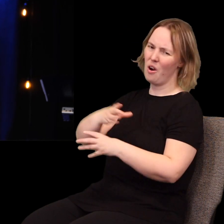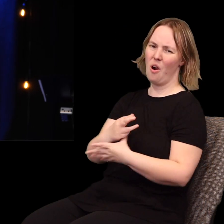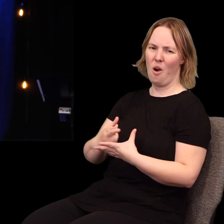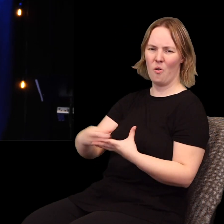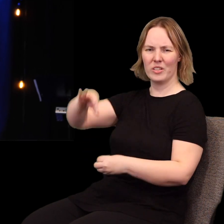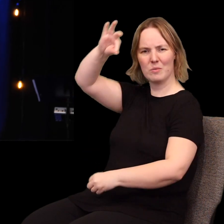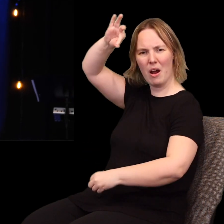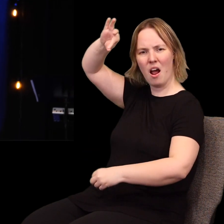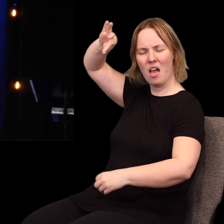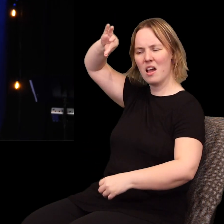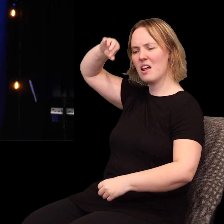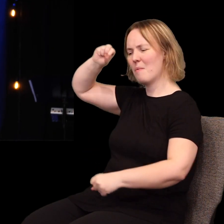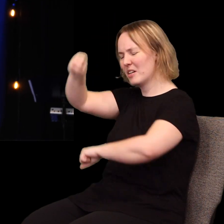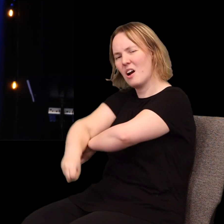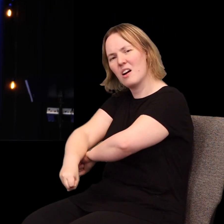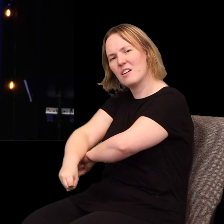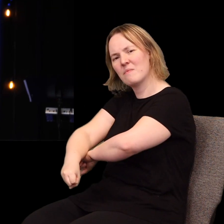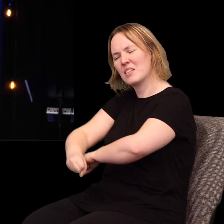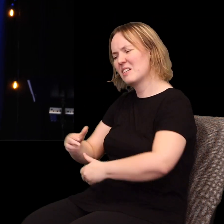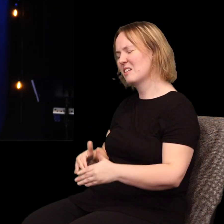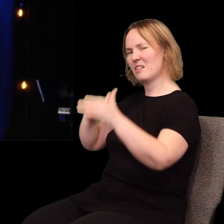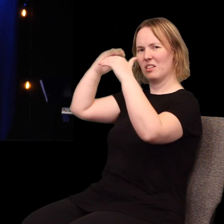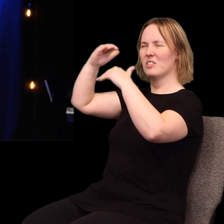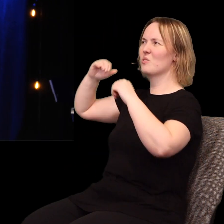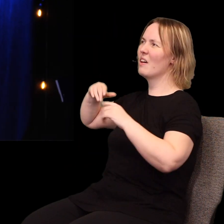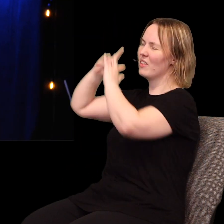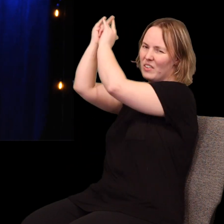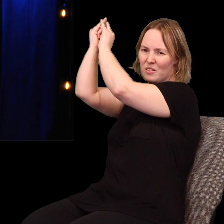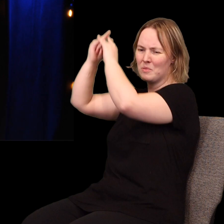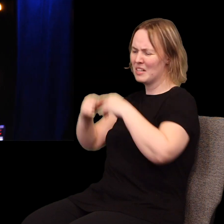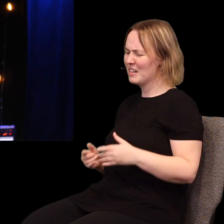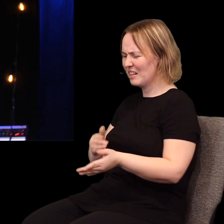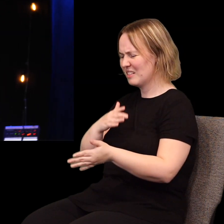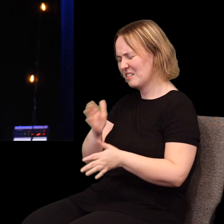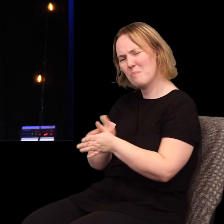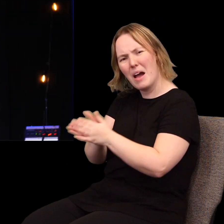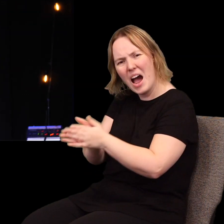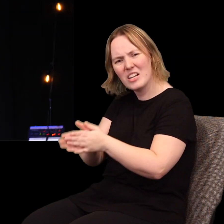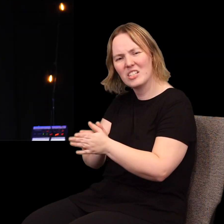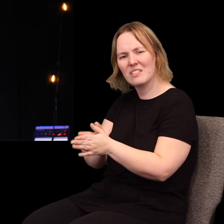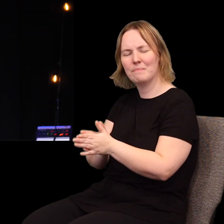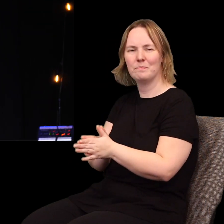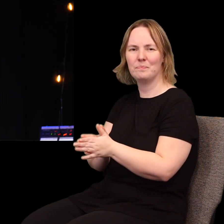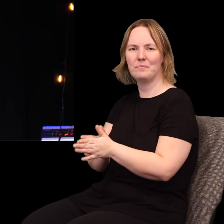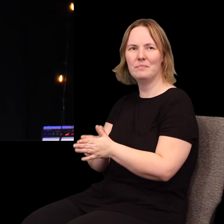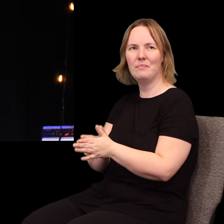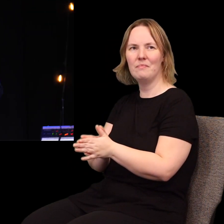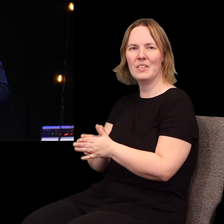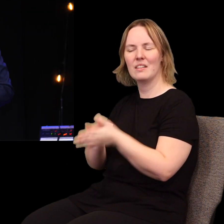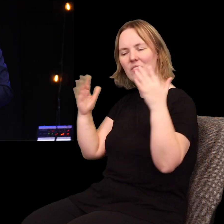all, back into that new level that you have of intimacy, of ministry, of compassion, of holiness, whatever it may be the Lord is calling us